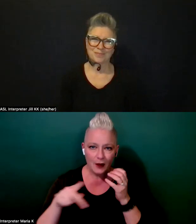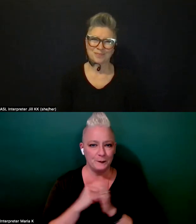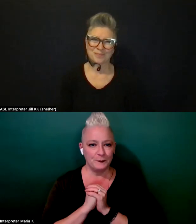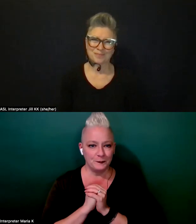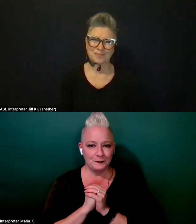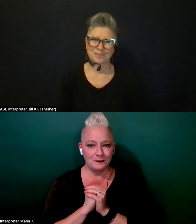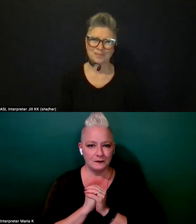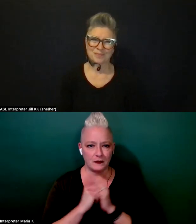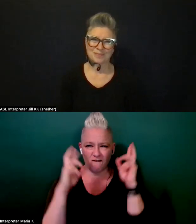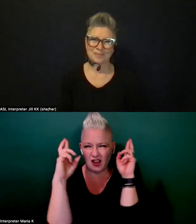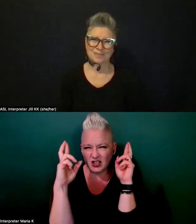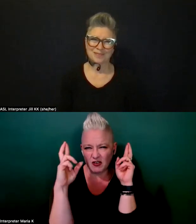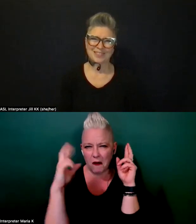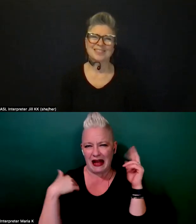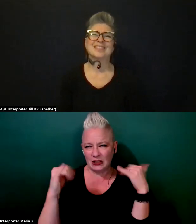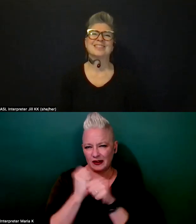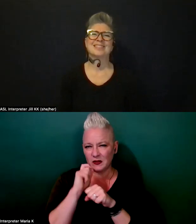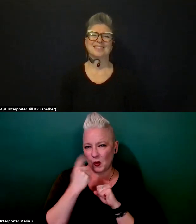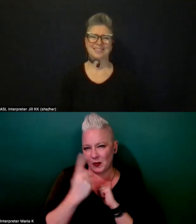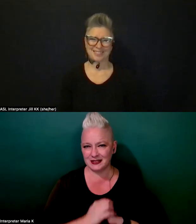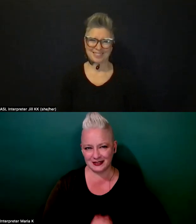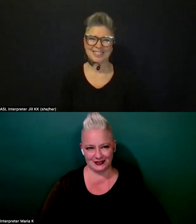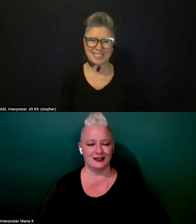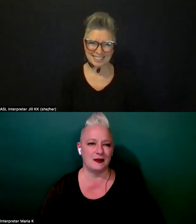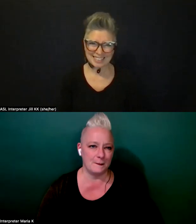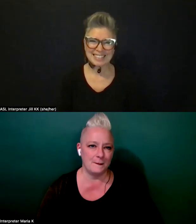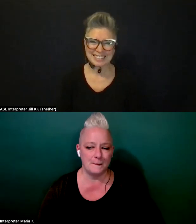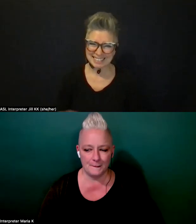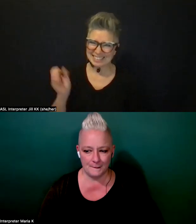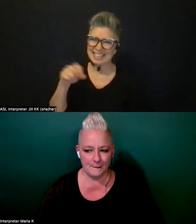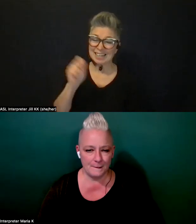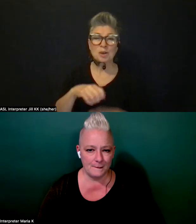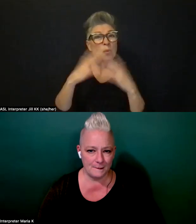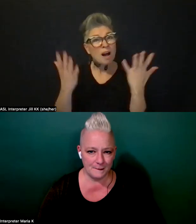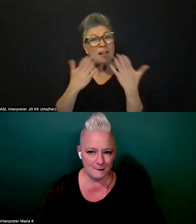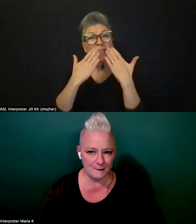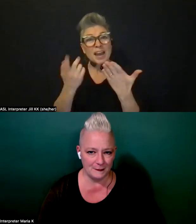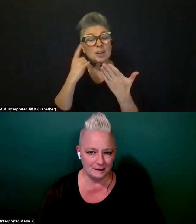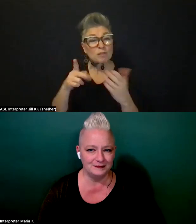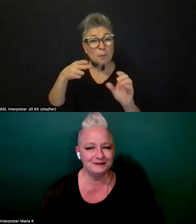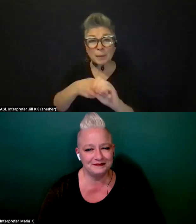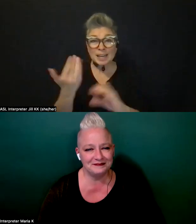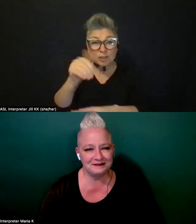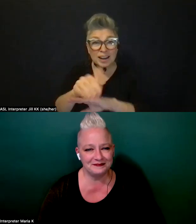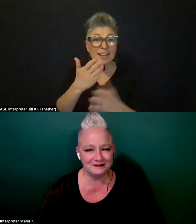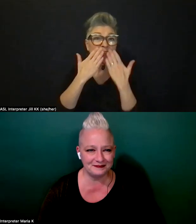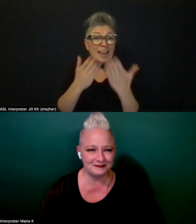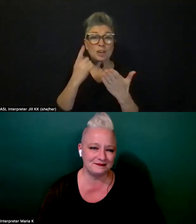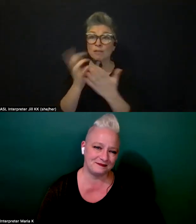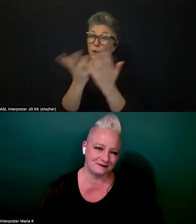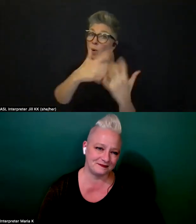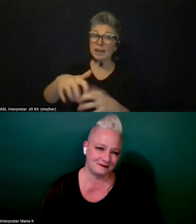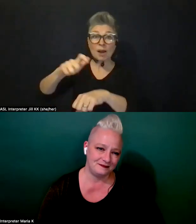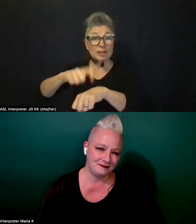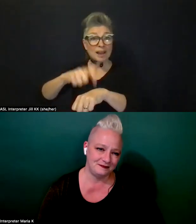fingers crossed I still get the cool ones. Yeah, well, thank you for being here tonight. Thank you for working out the time to come